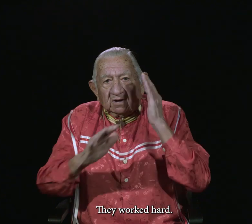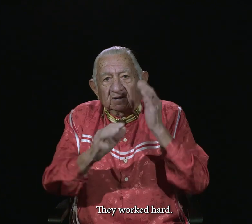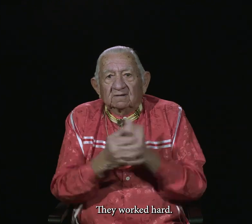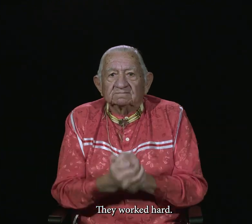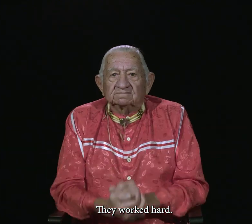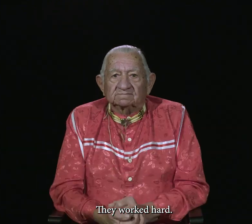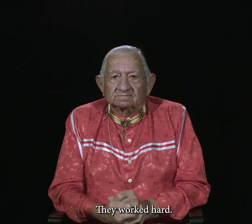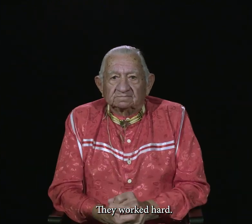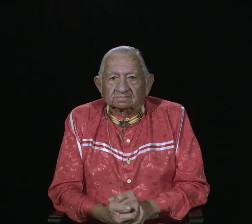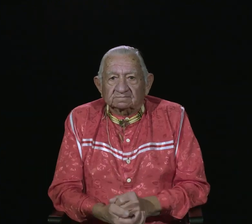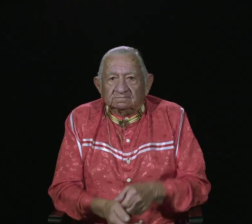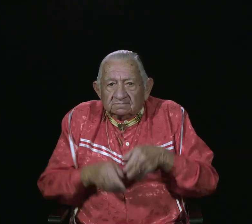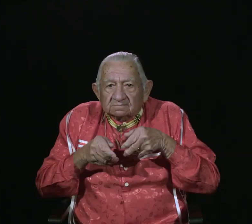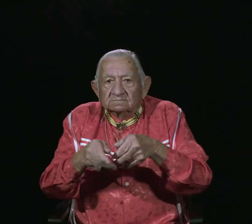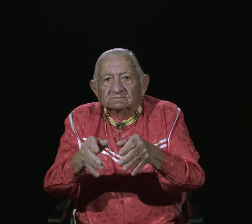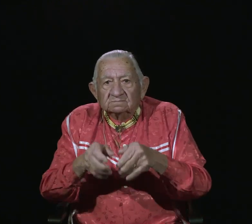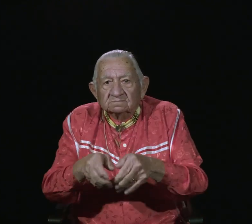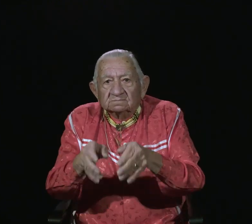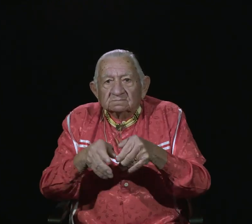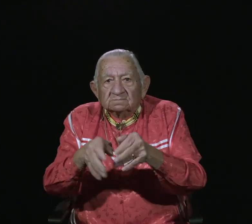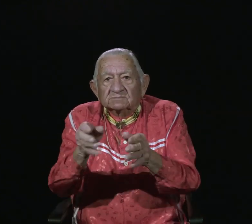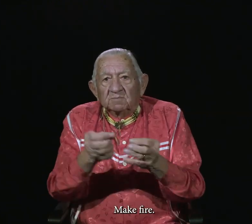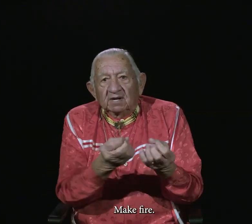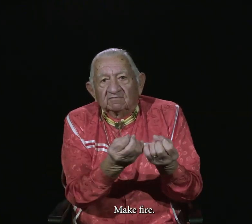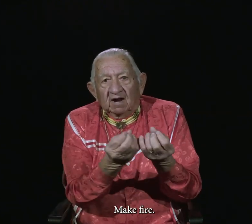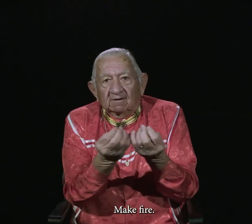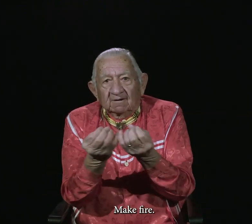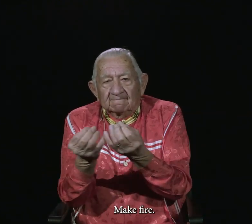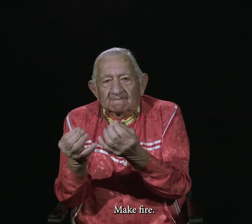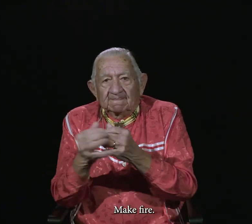hard to make fire.